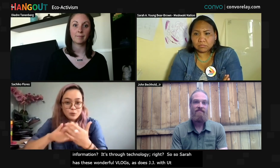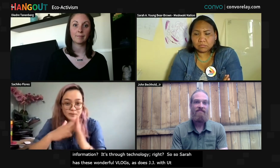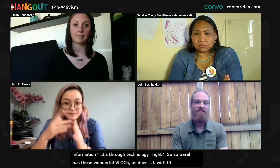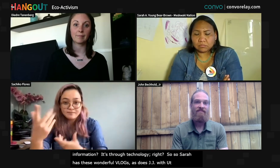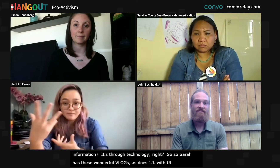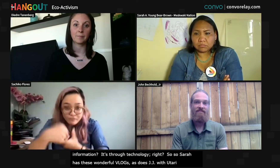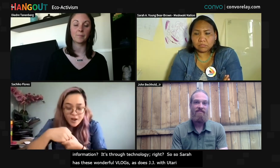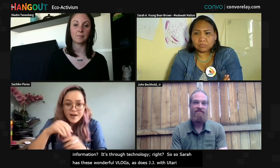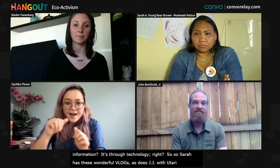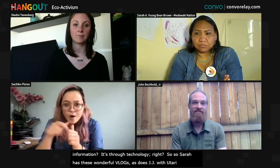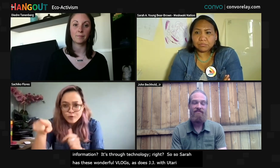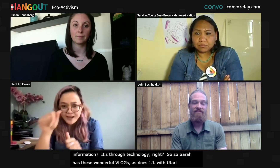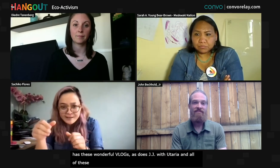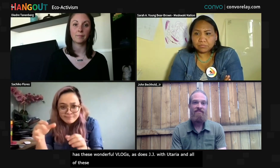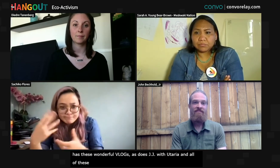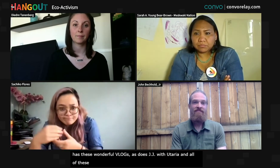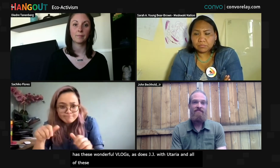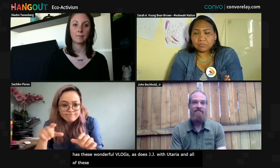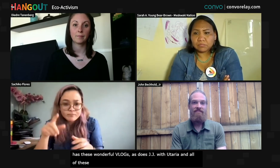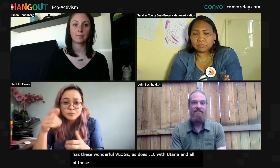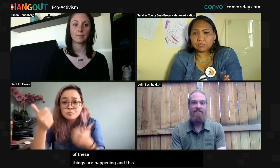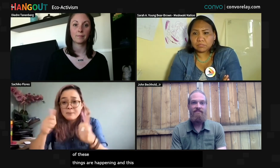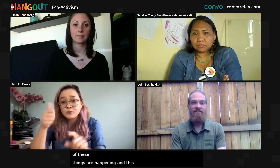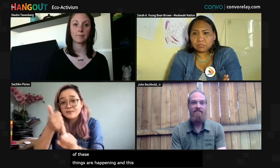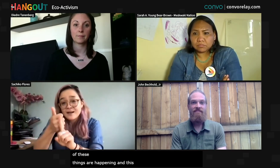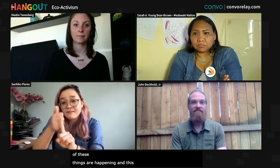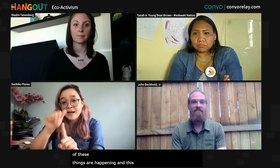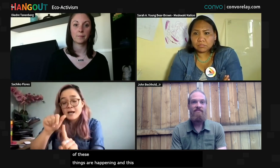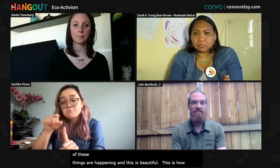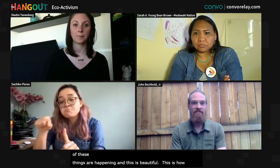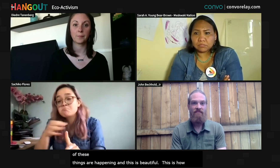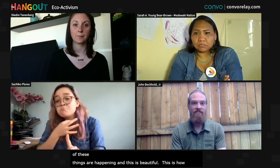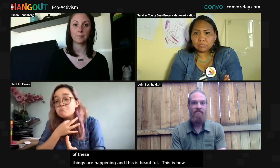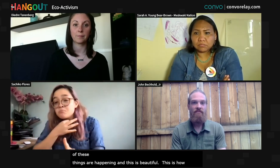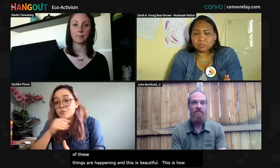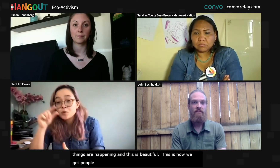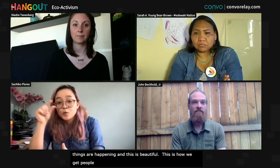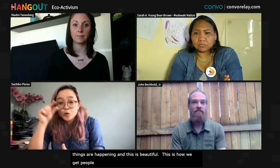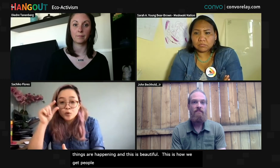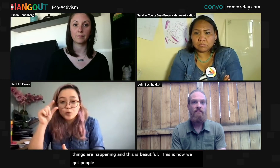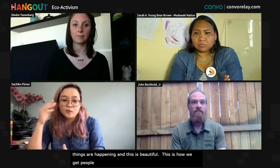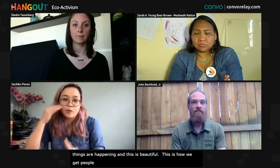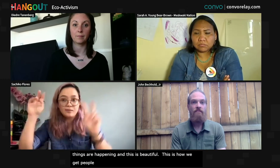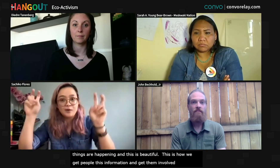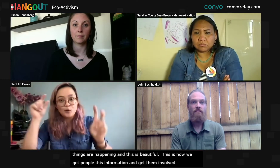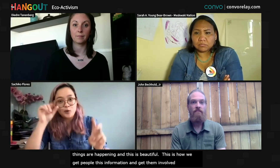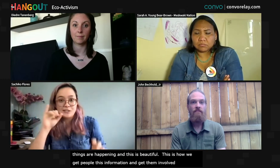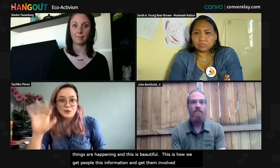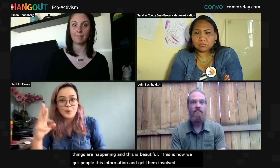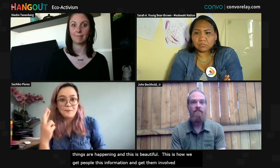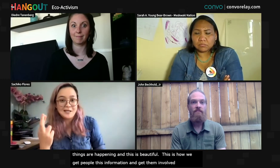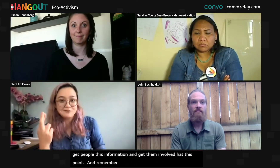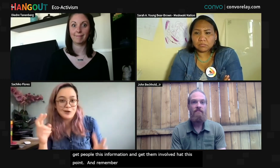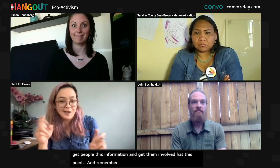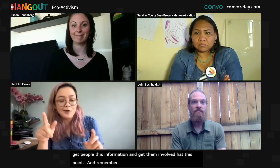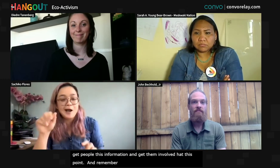get people this information and get them involved at this point. And remember, people can Google things like if